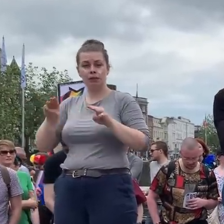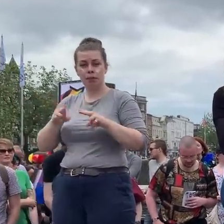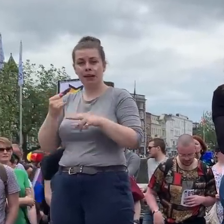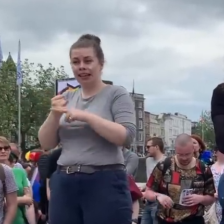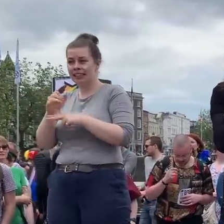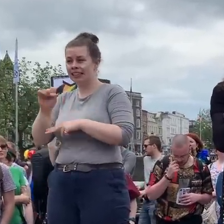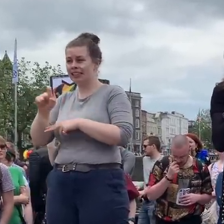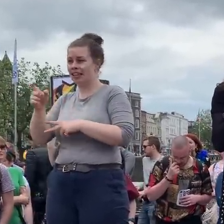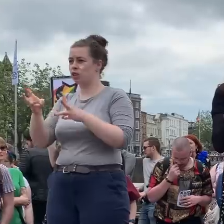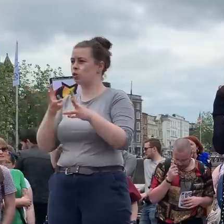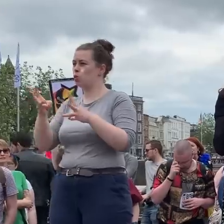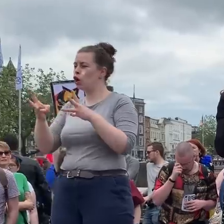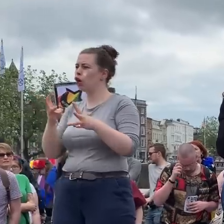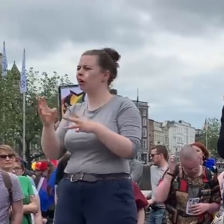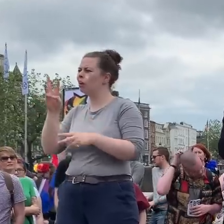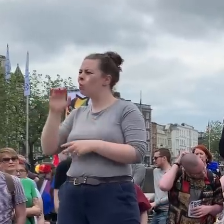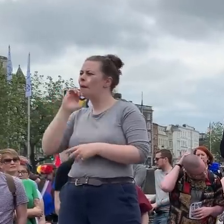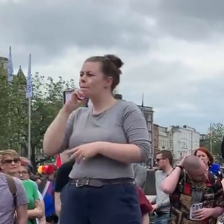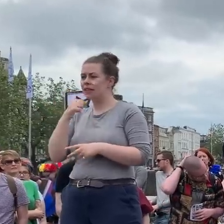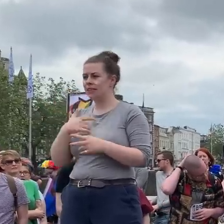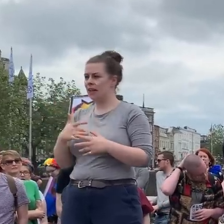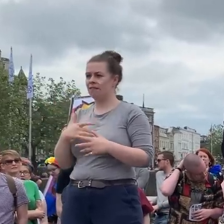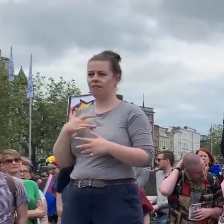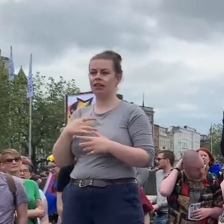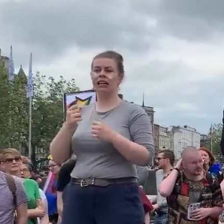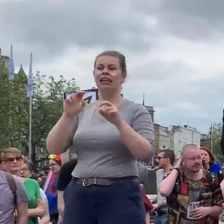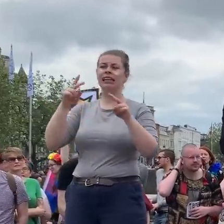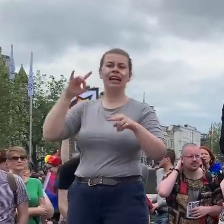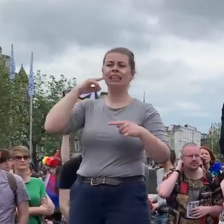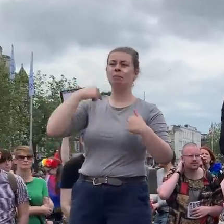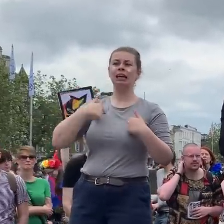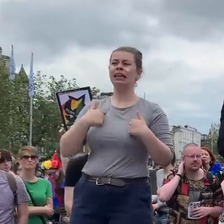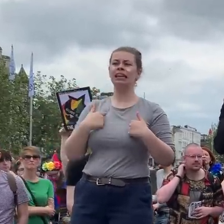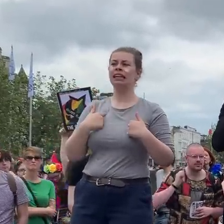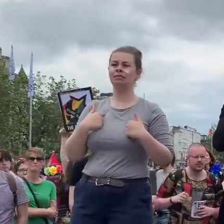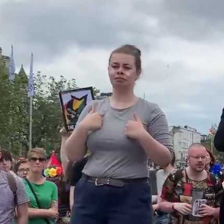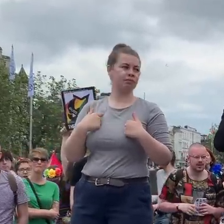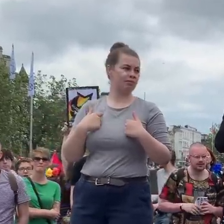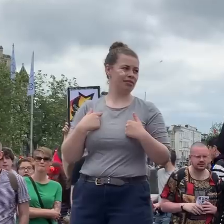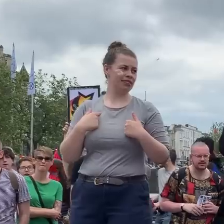industry because they face a lot of discrimination. Sorry, can people not hear at the back?